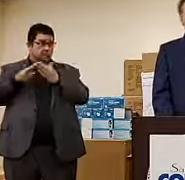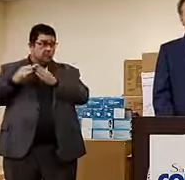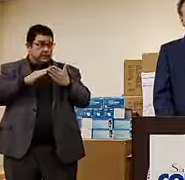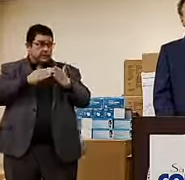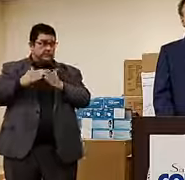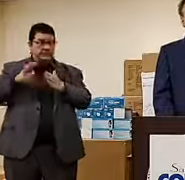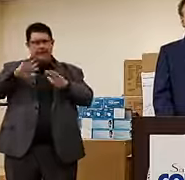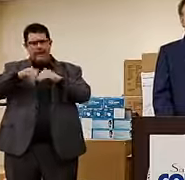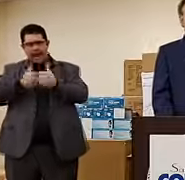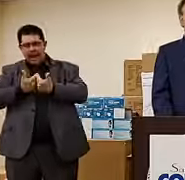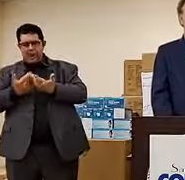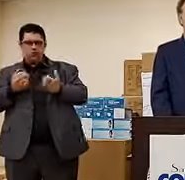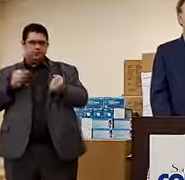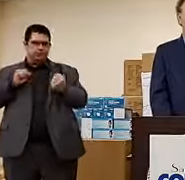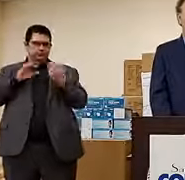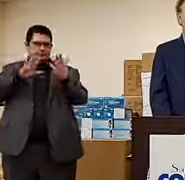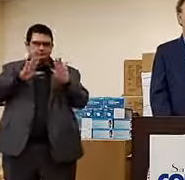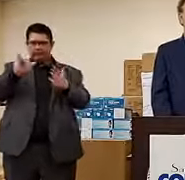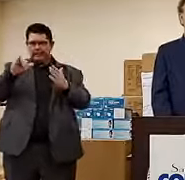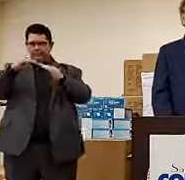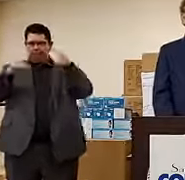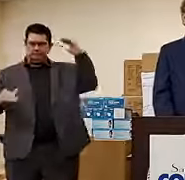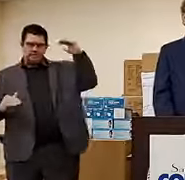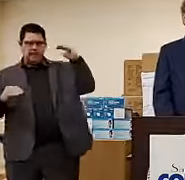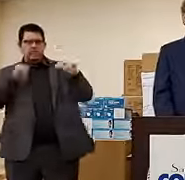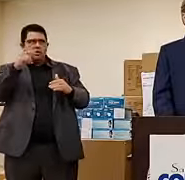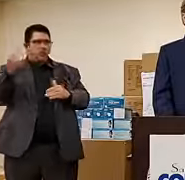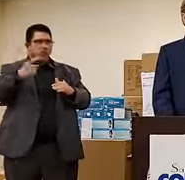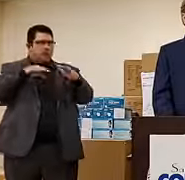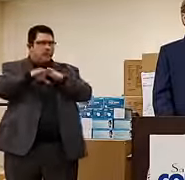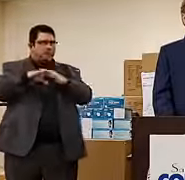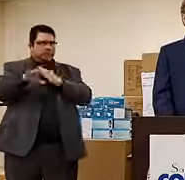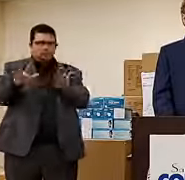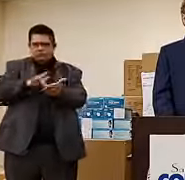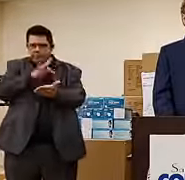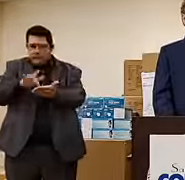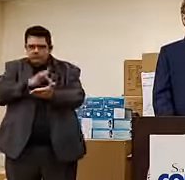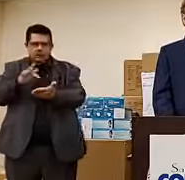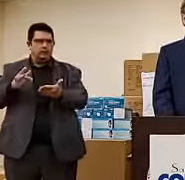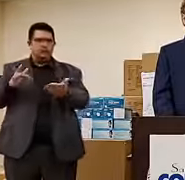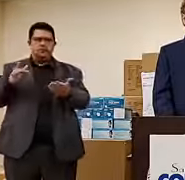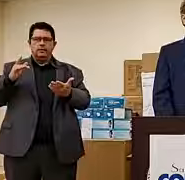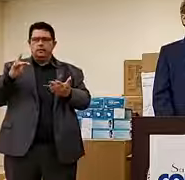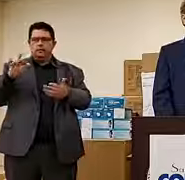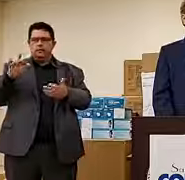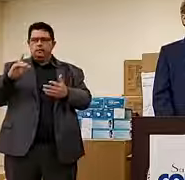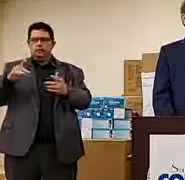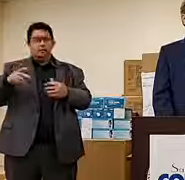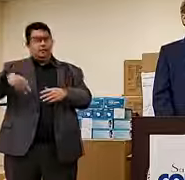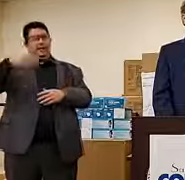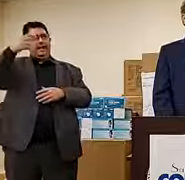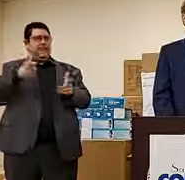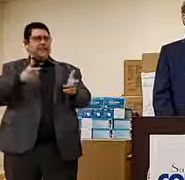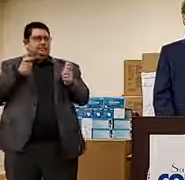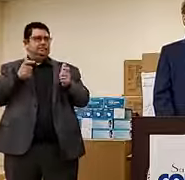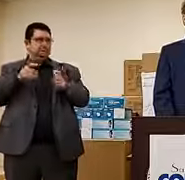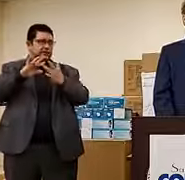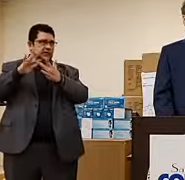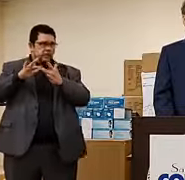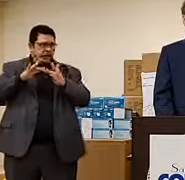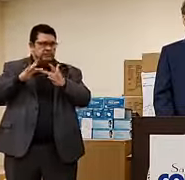address the digital divide? Not just access to tablets, but also access to high-speed internet.